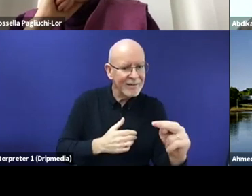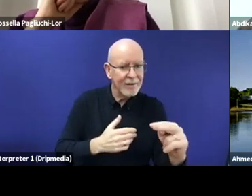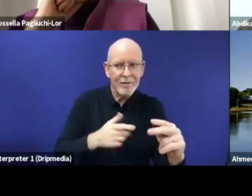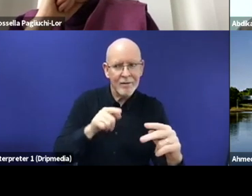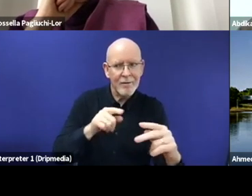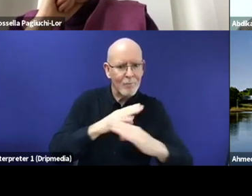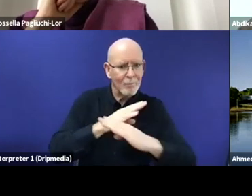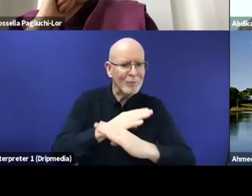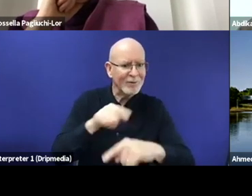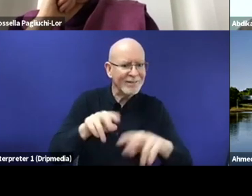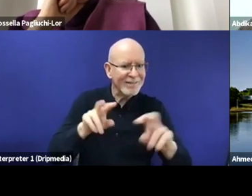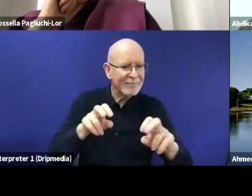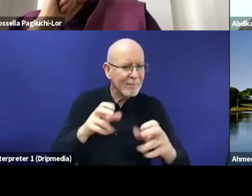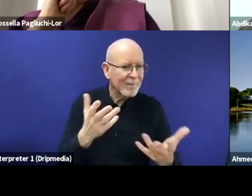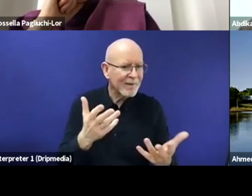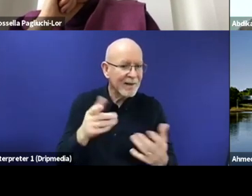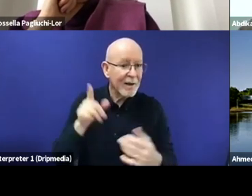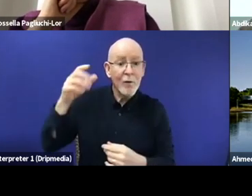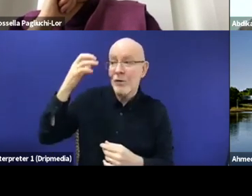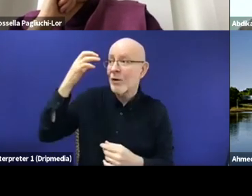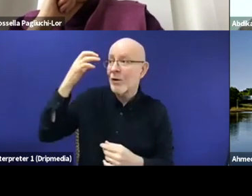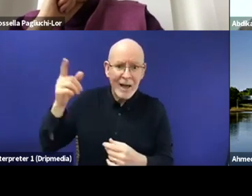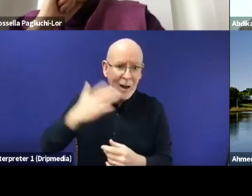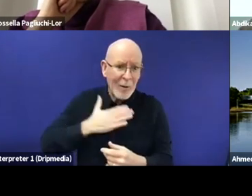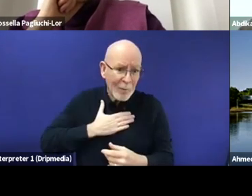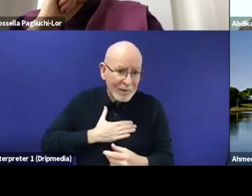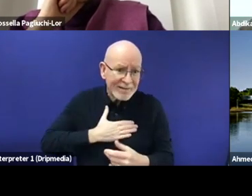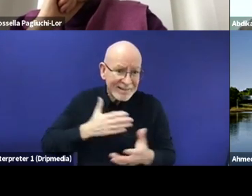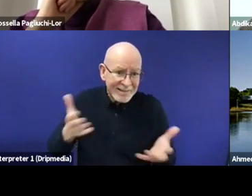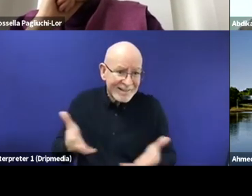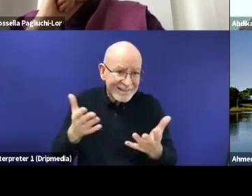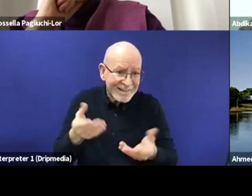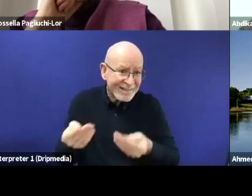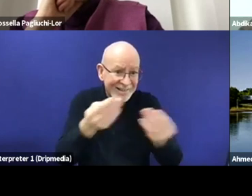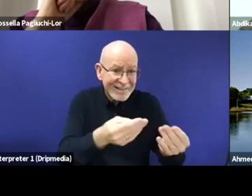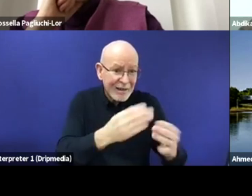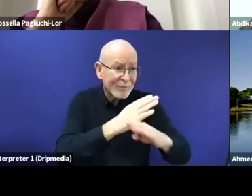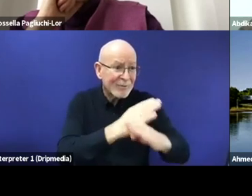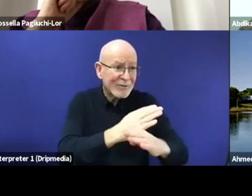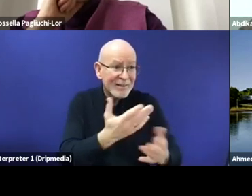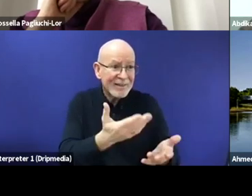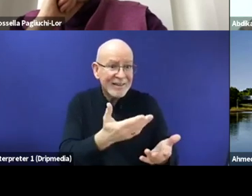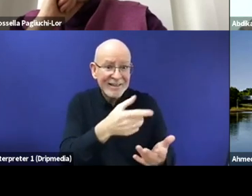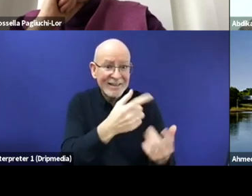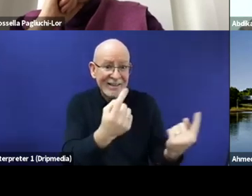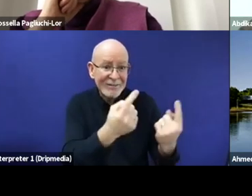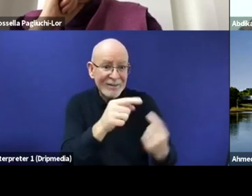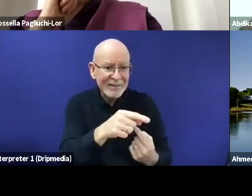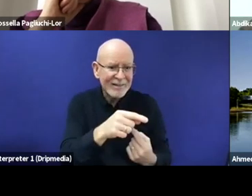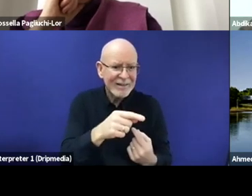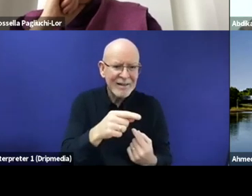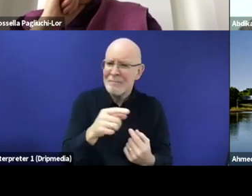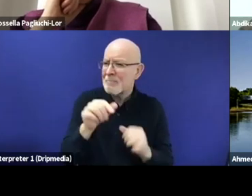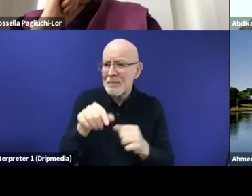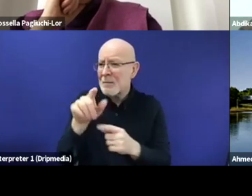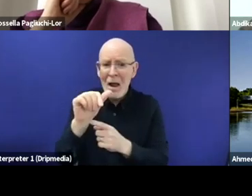Do either Ahmed or Claire want to speak to this one before I ask? I know Abdikadir has already spoken